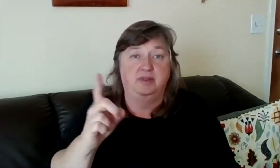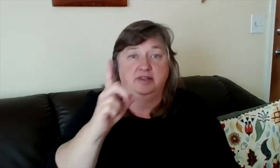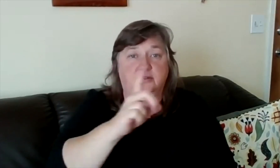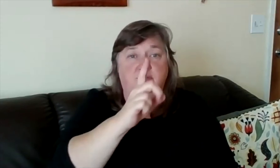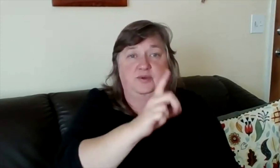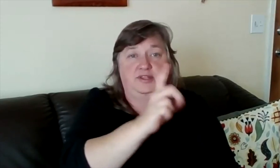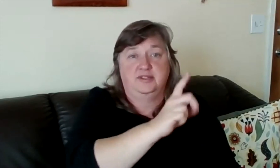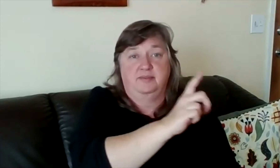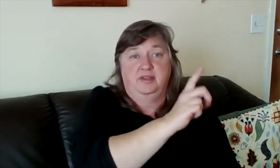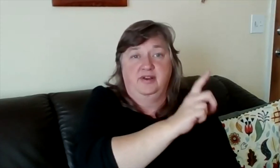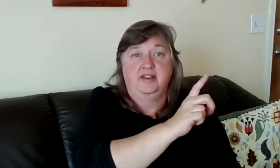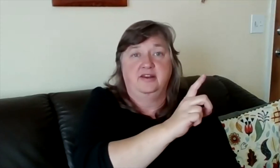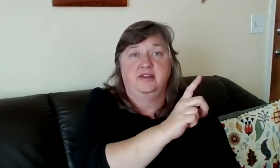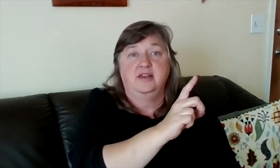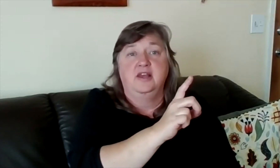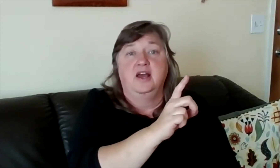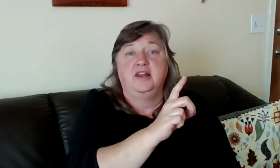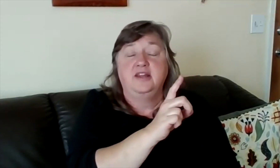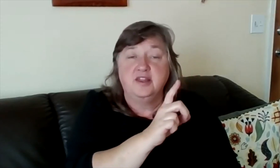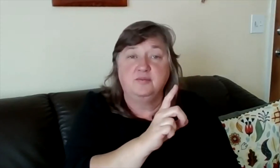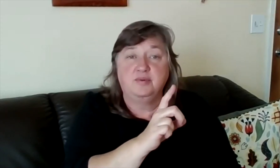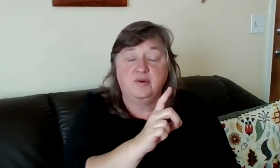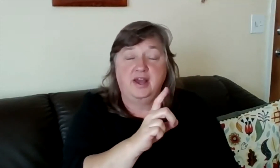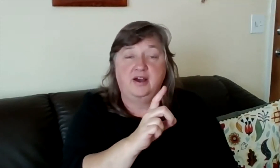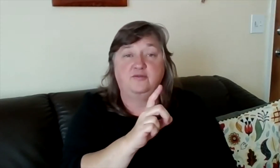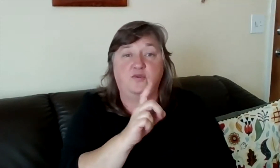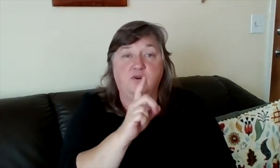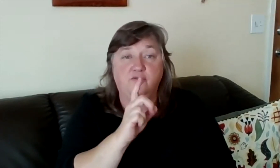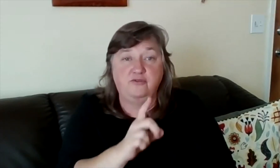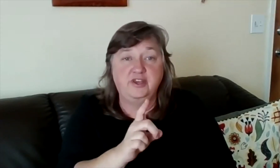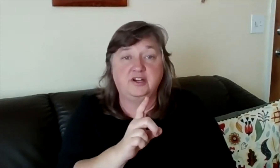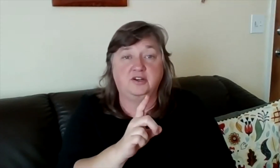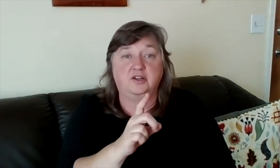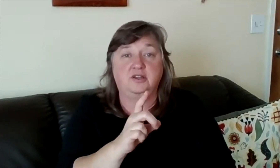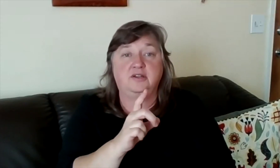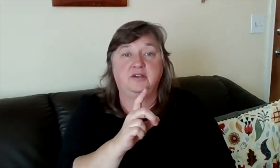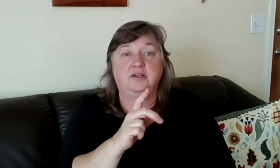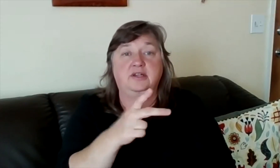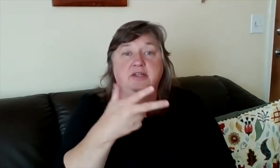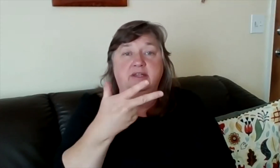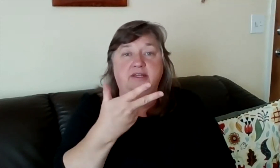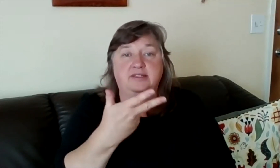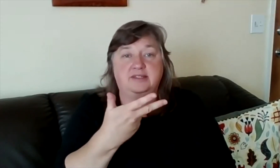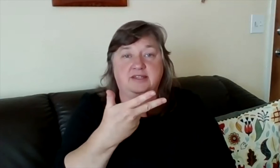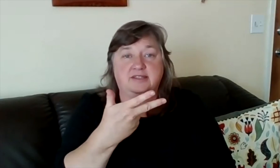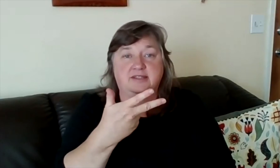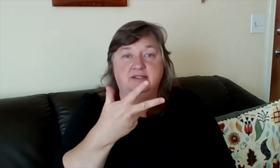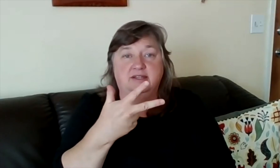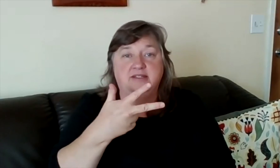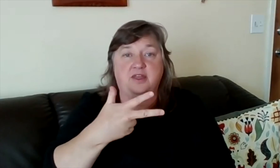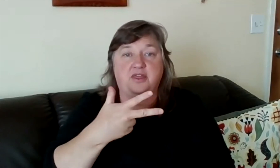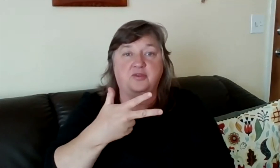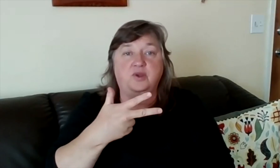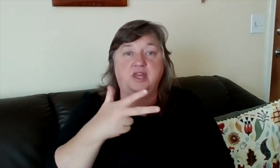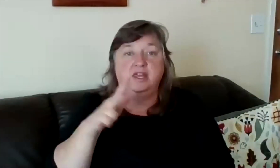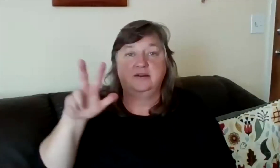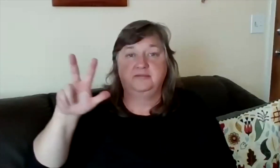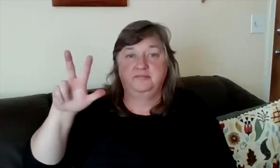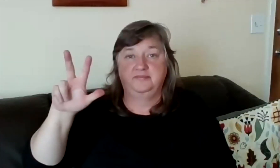someplace or doing something, right? Another pronoun for a vehicle is this. It's a 3.